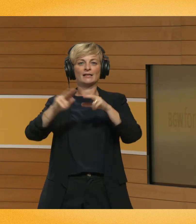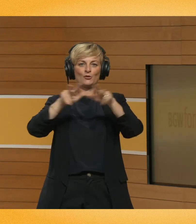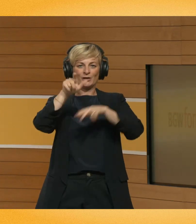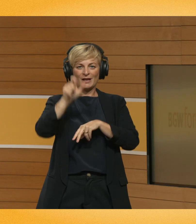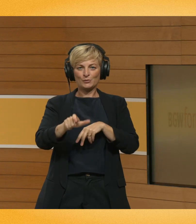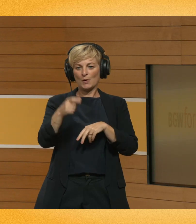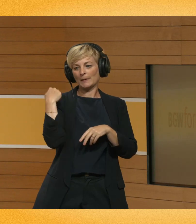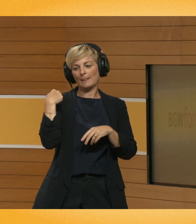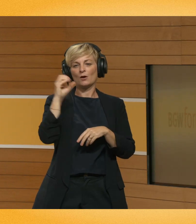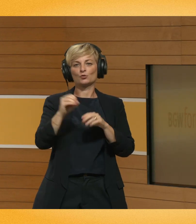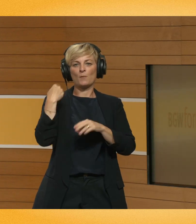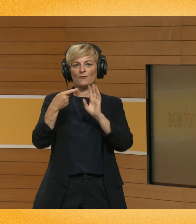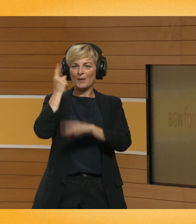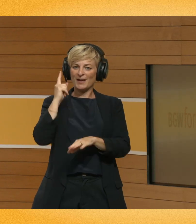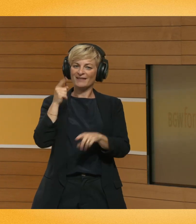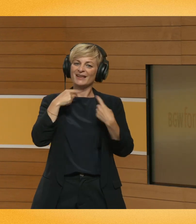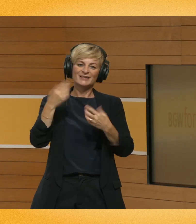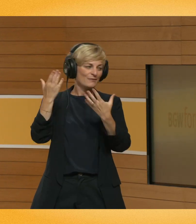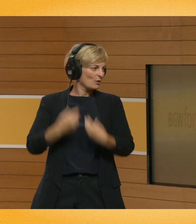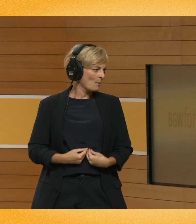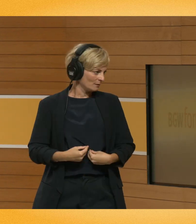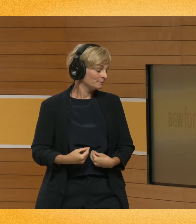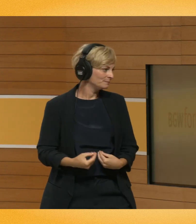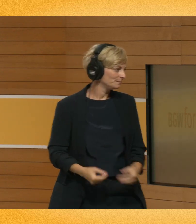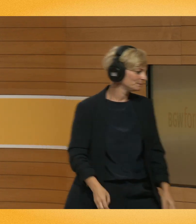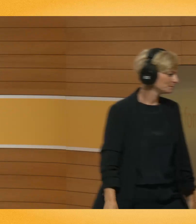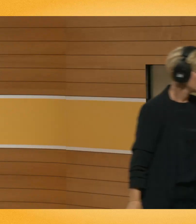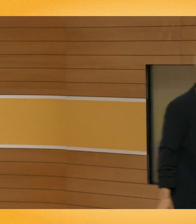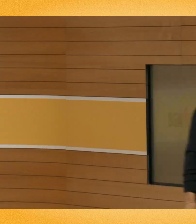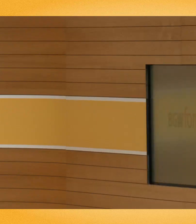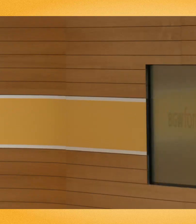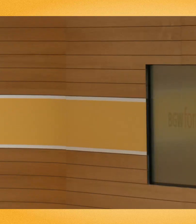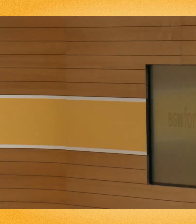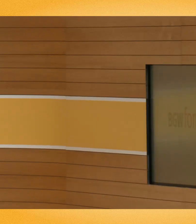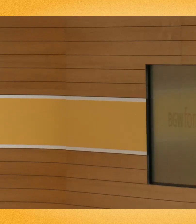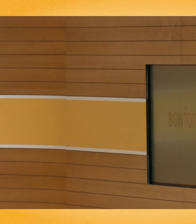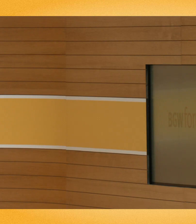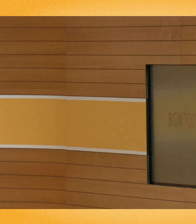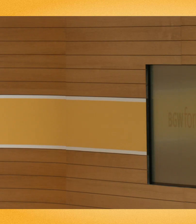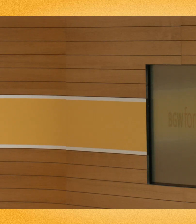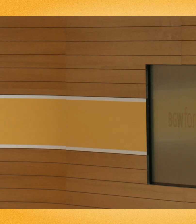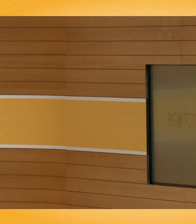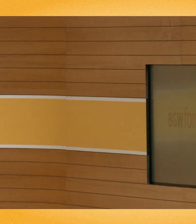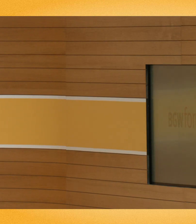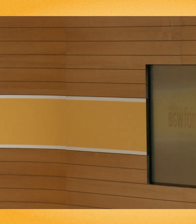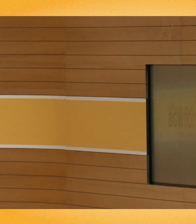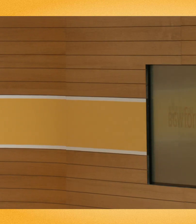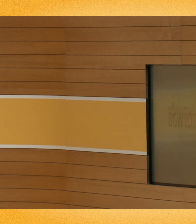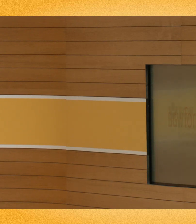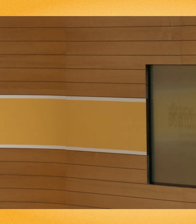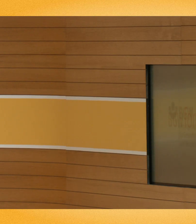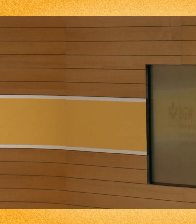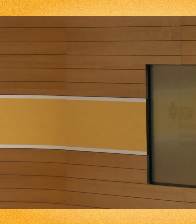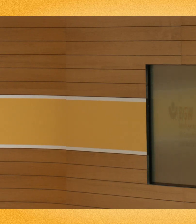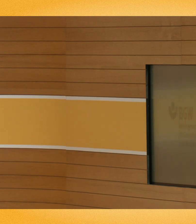Marie. Our second member is Marion Kühn from Hospital Bergmannstrost in Halle here in